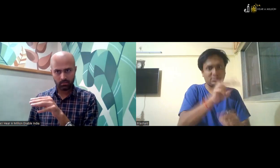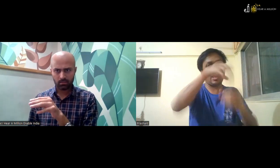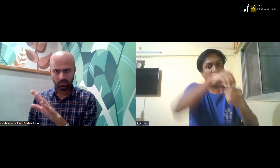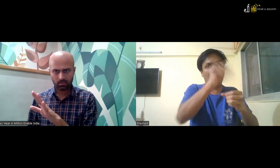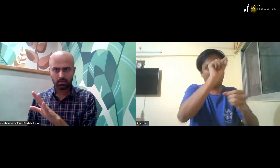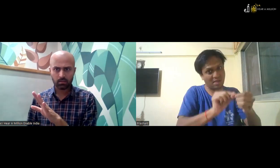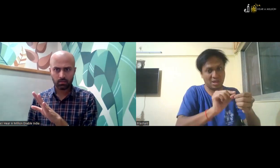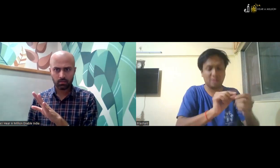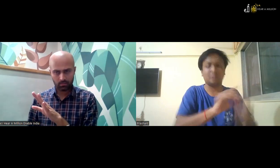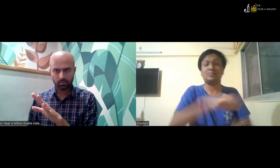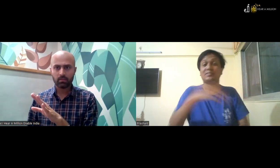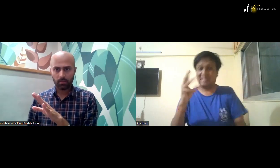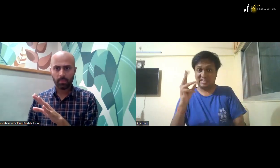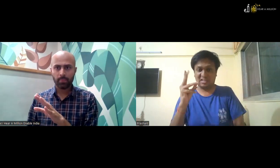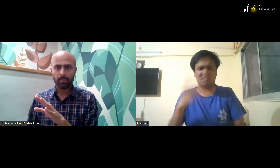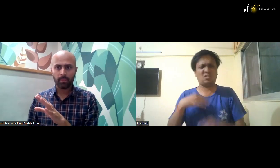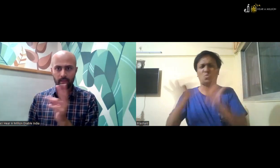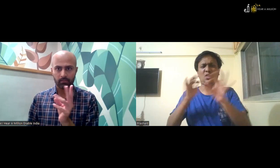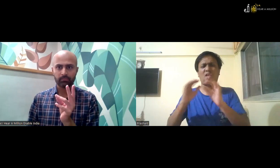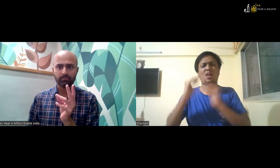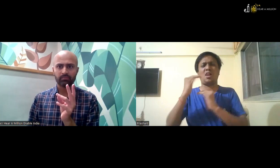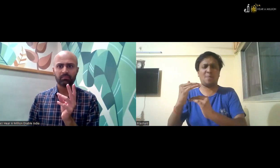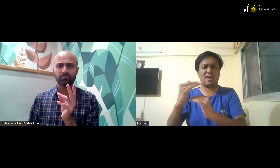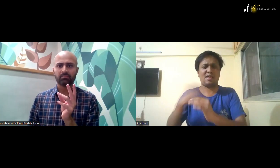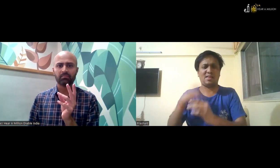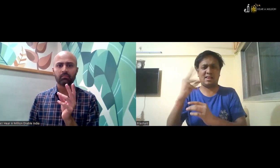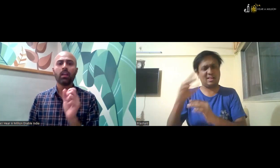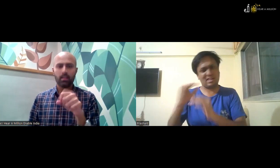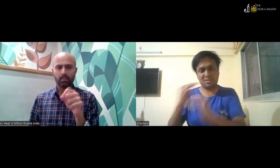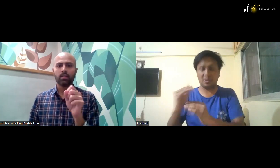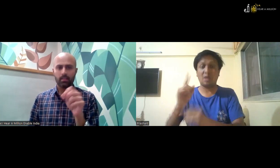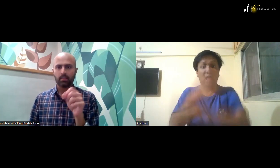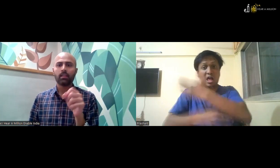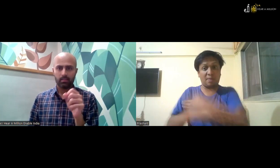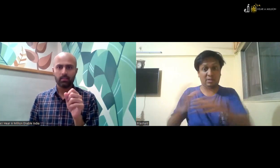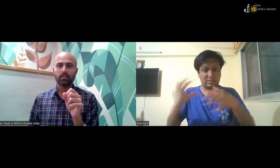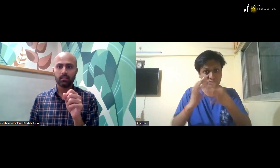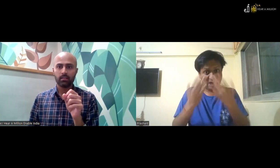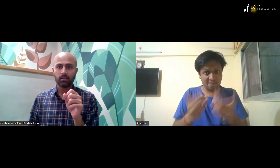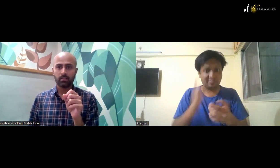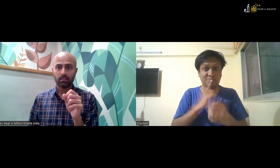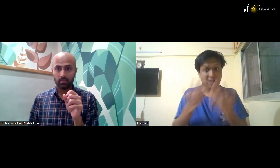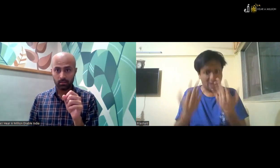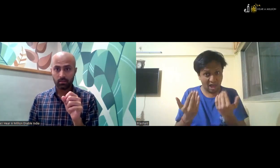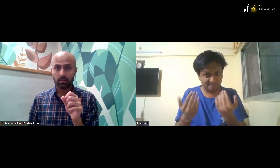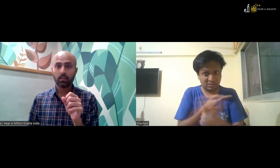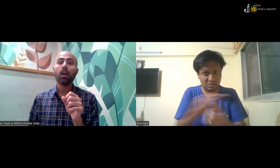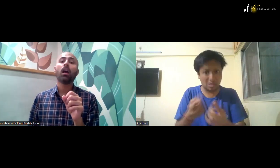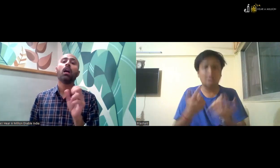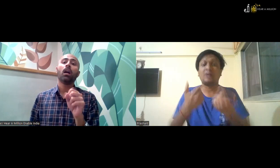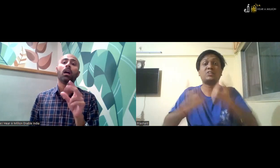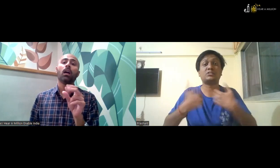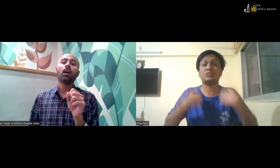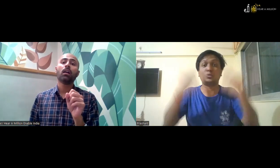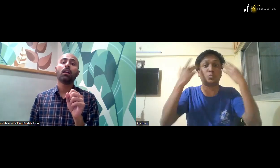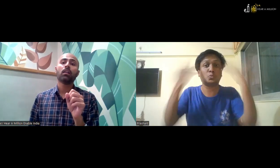the 2000 they have to pay for that. Then third party, they have the limited criteria. Whether